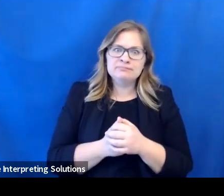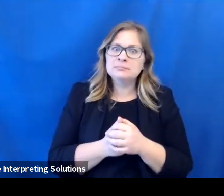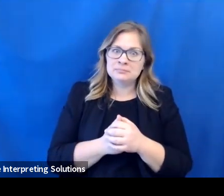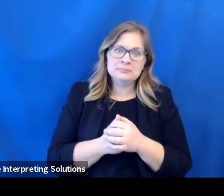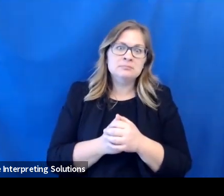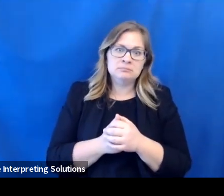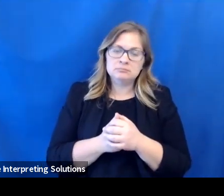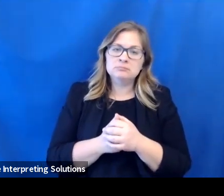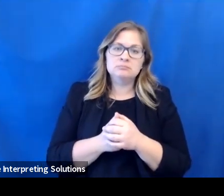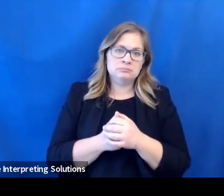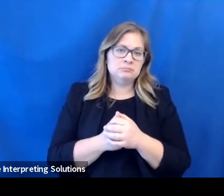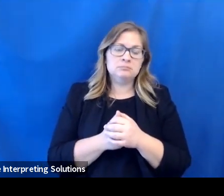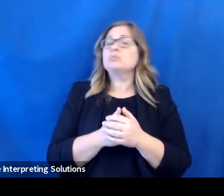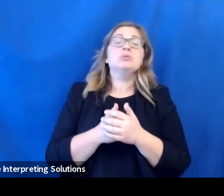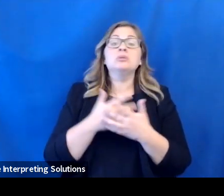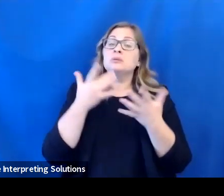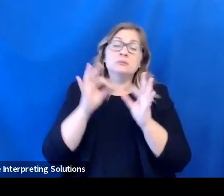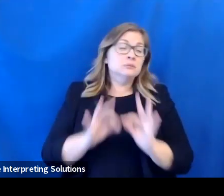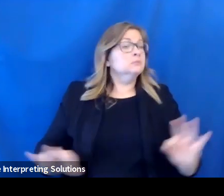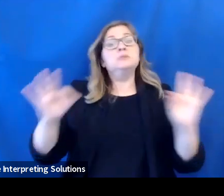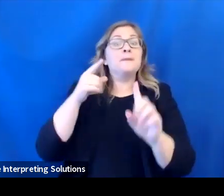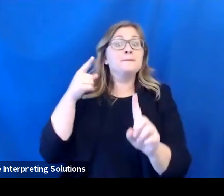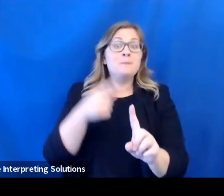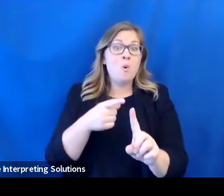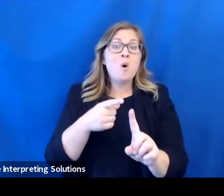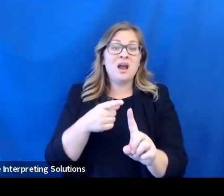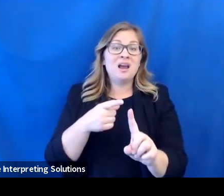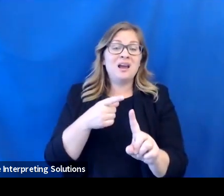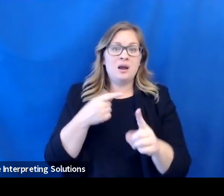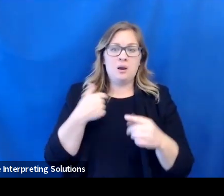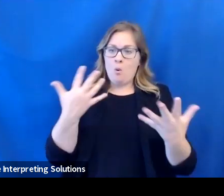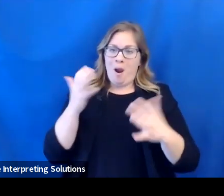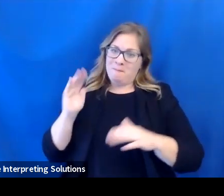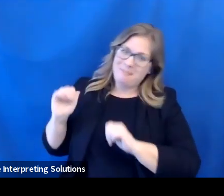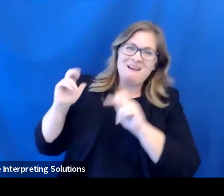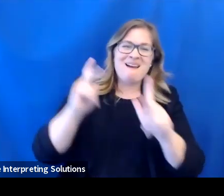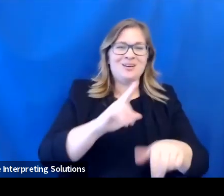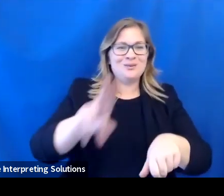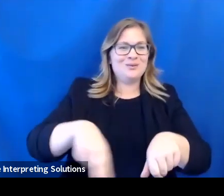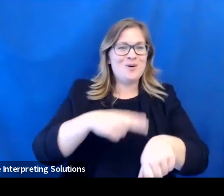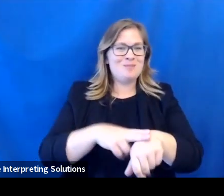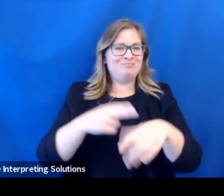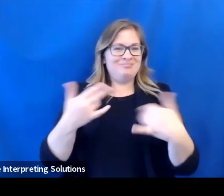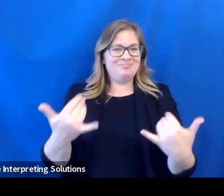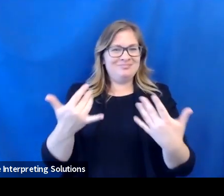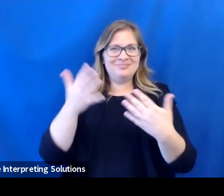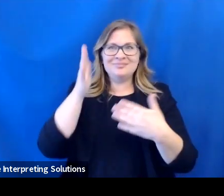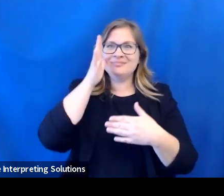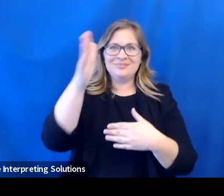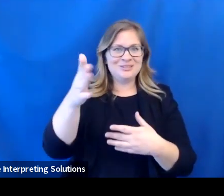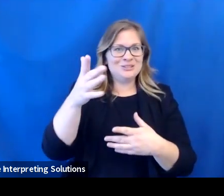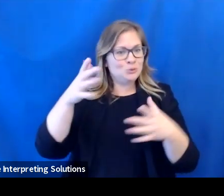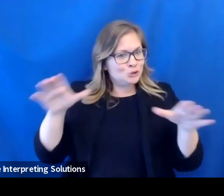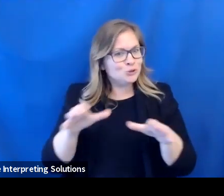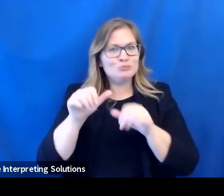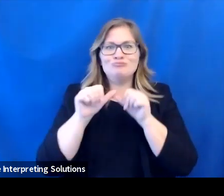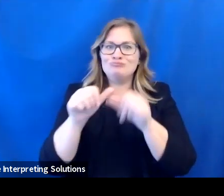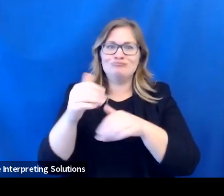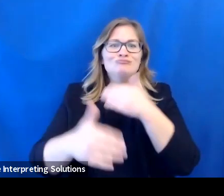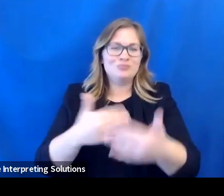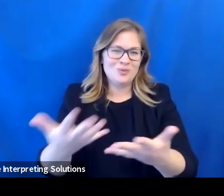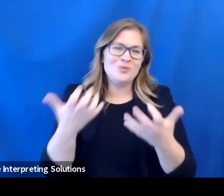back to where I think a lot of us want to be, where we're able to do the activities we wanted to. And a quick follow-up, I'm reading between